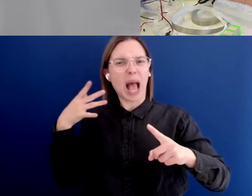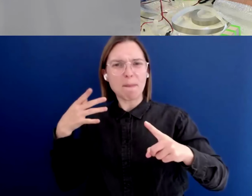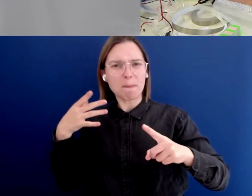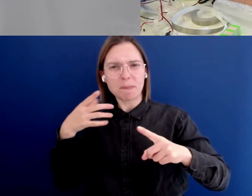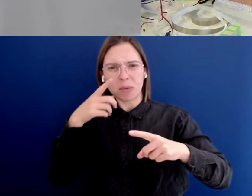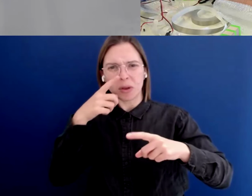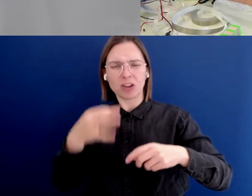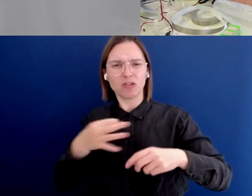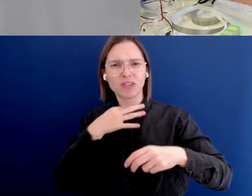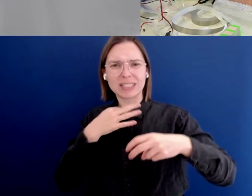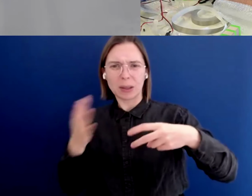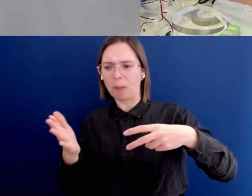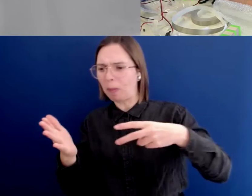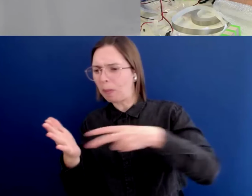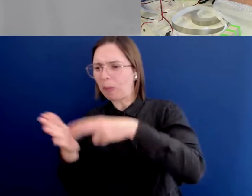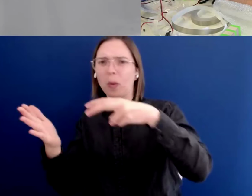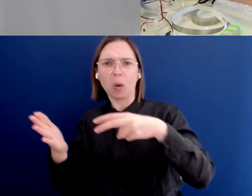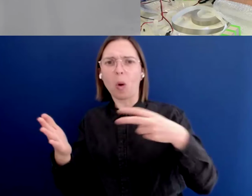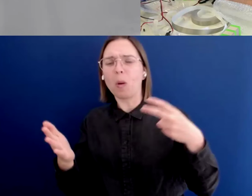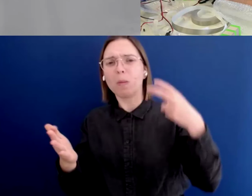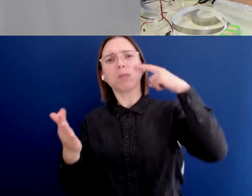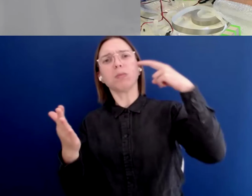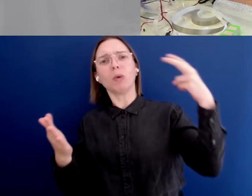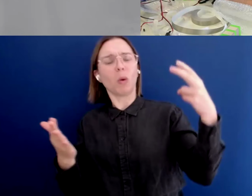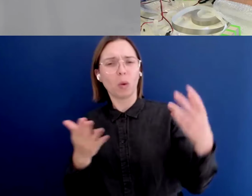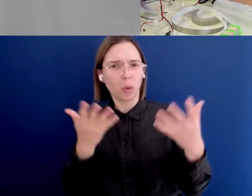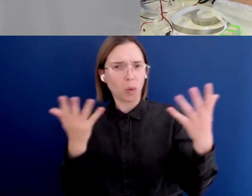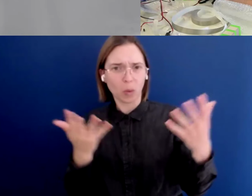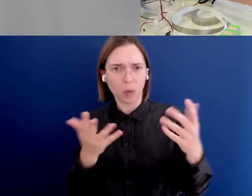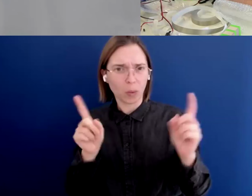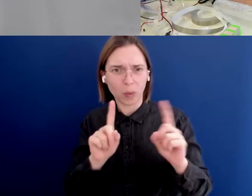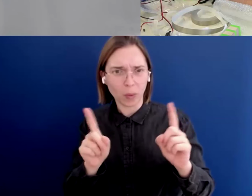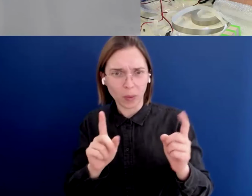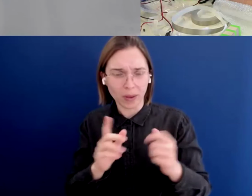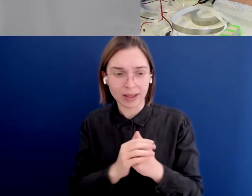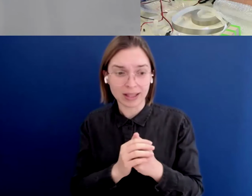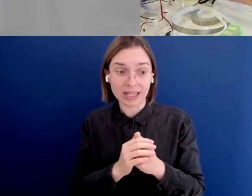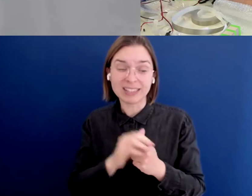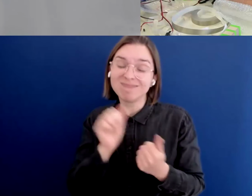blocks. For some children, chewing on the foam would be an issue.